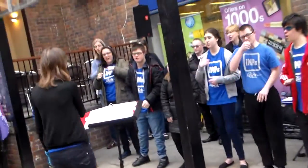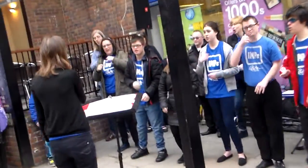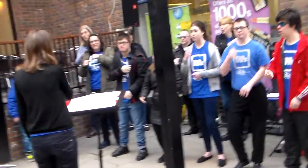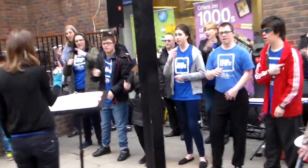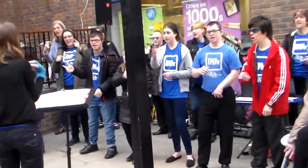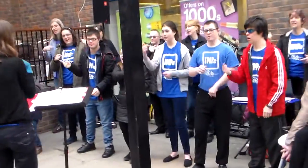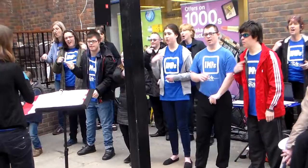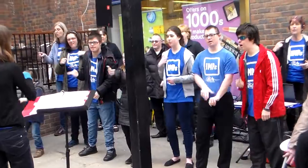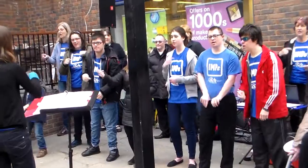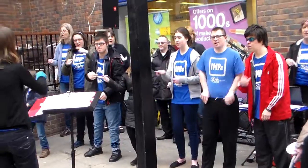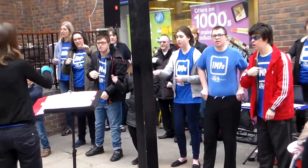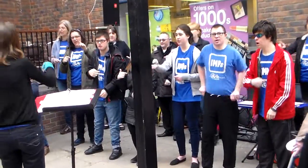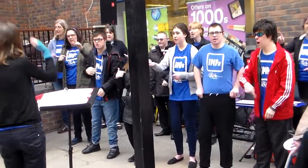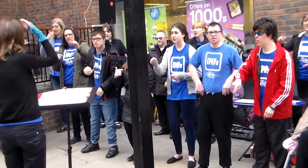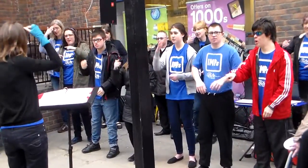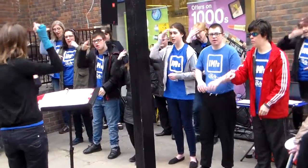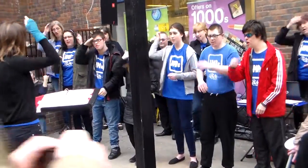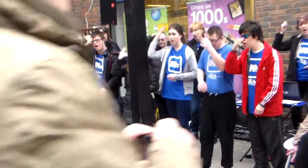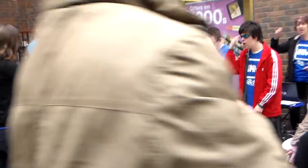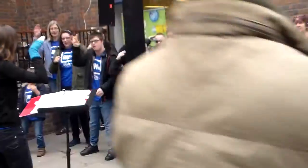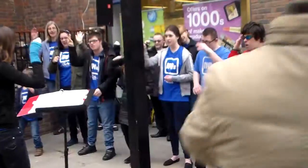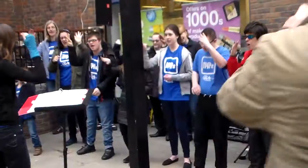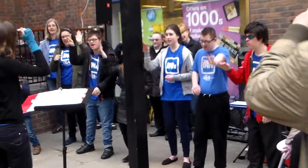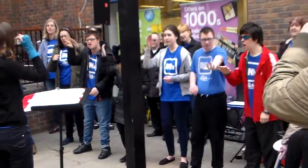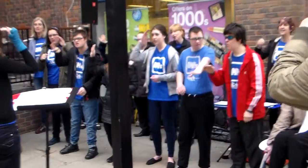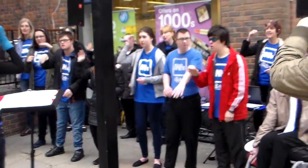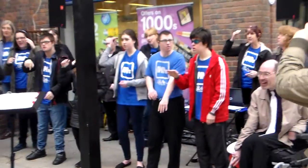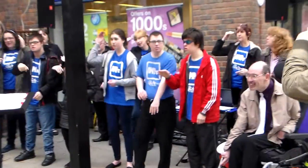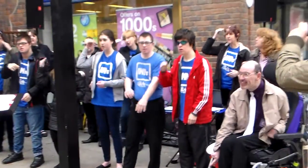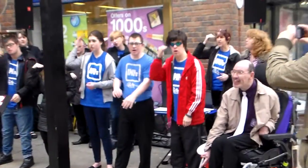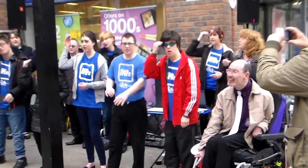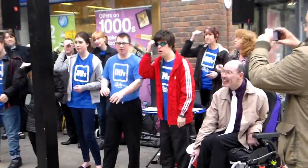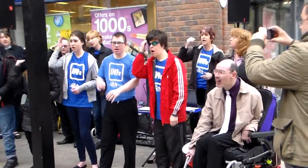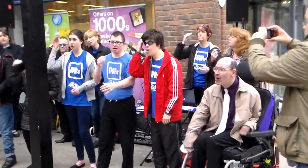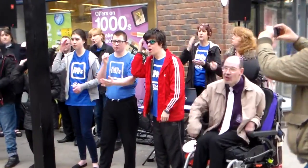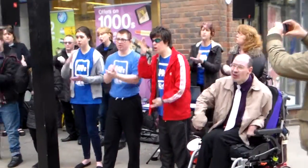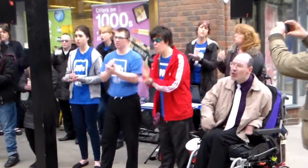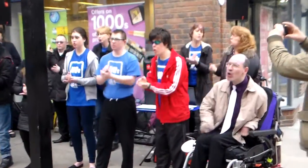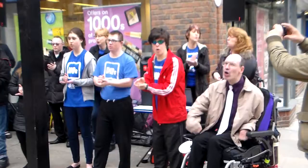And the deep, my hand, summer holiday, Could you think that things aren't true?